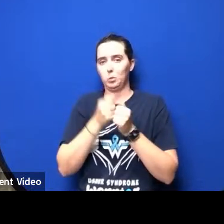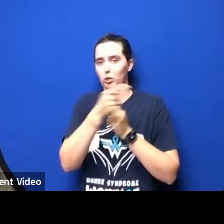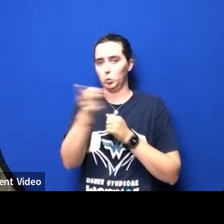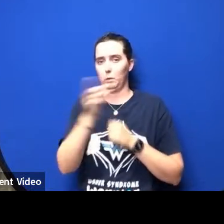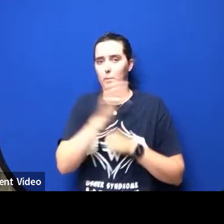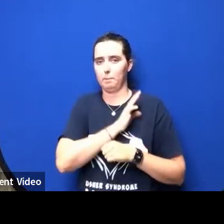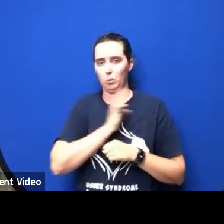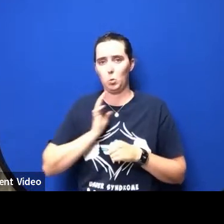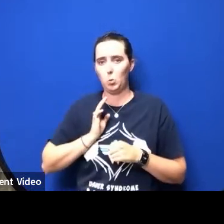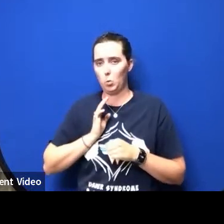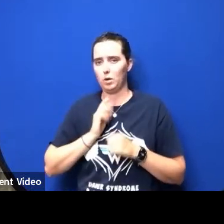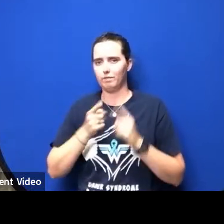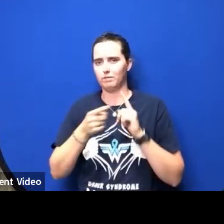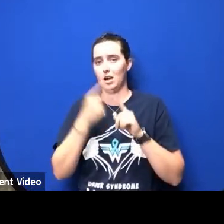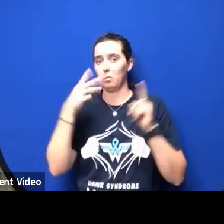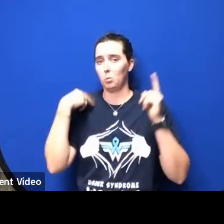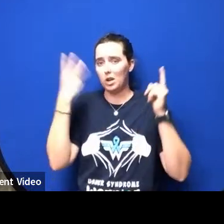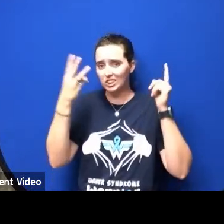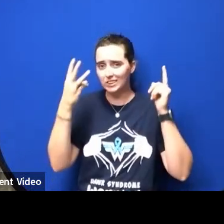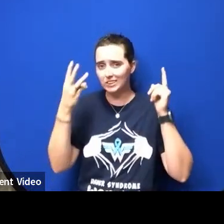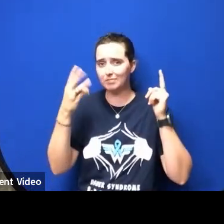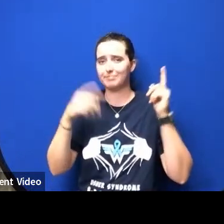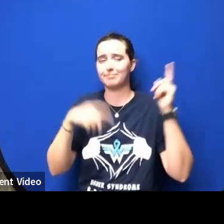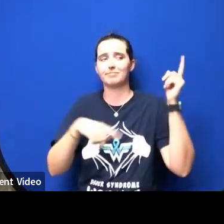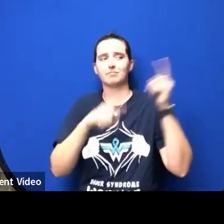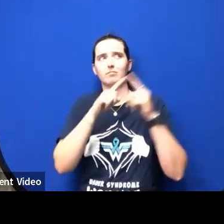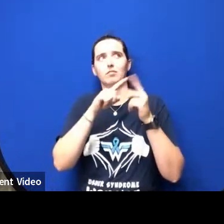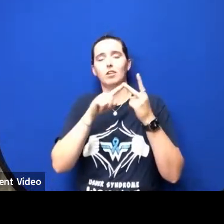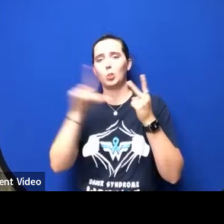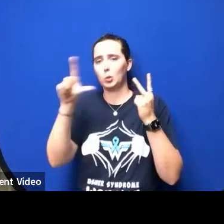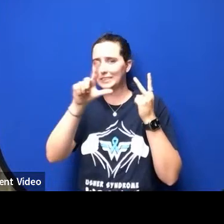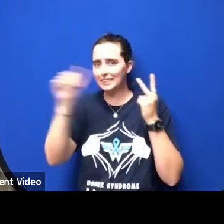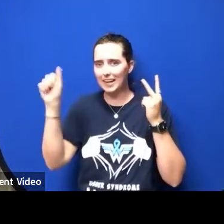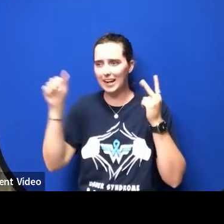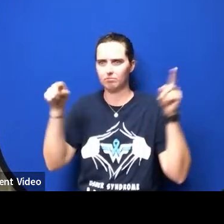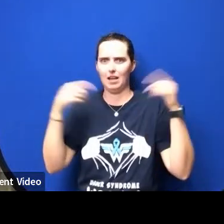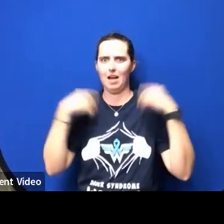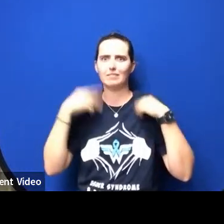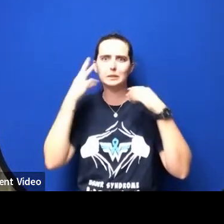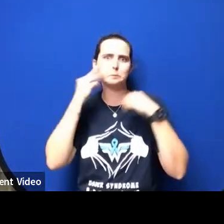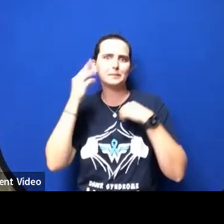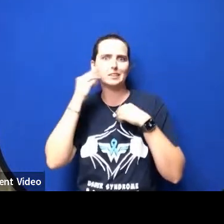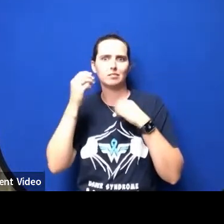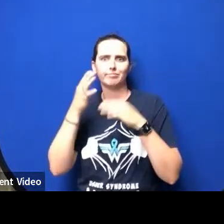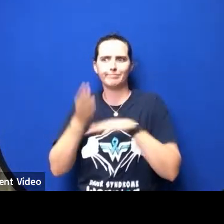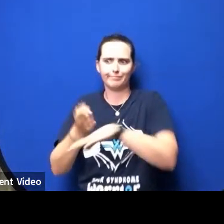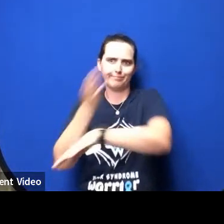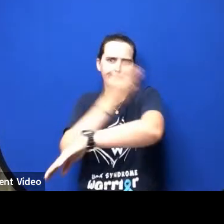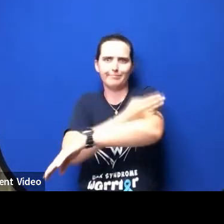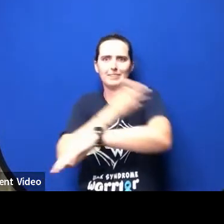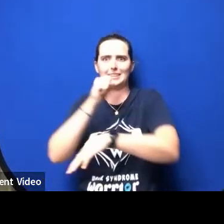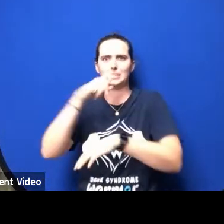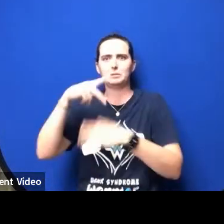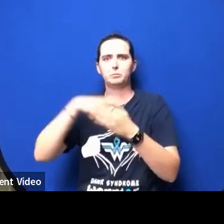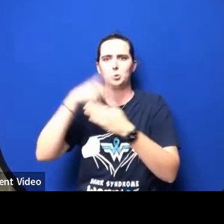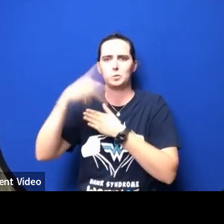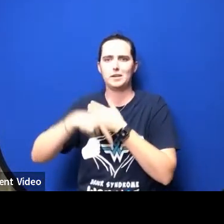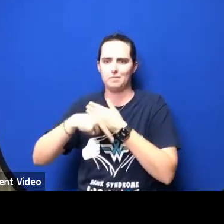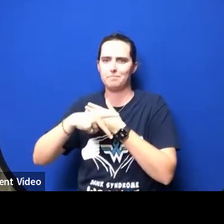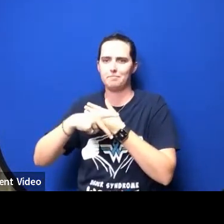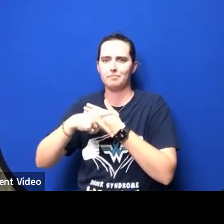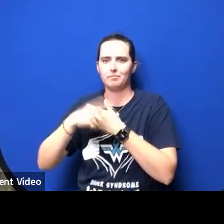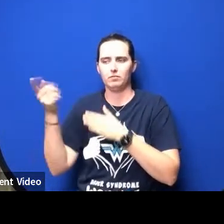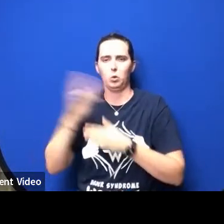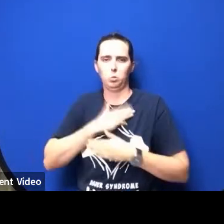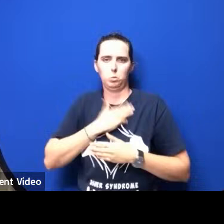gathered information that I would like to share with you, the board. In Washington and in Louisiana, they have a lot